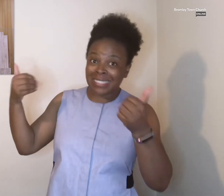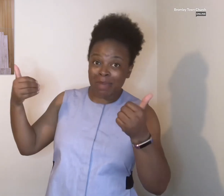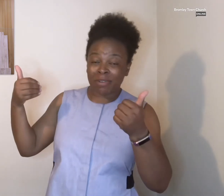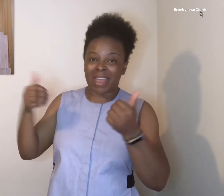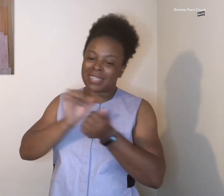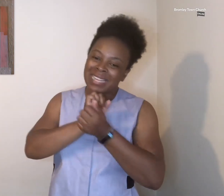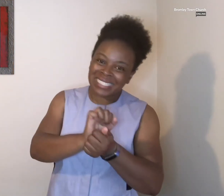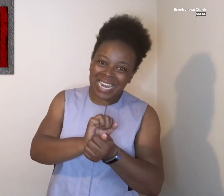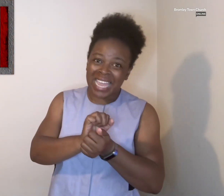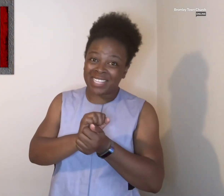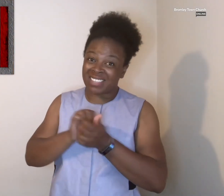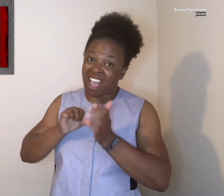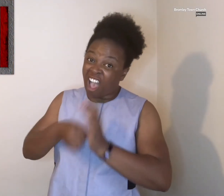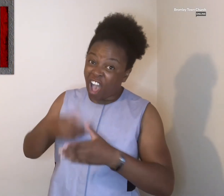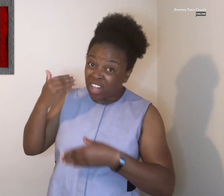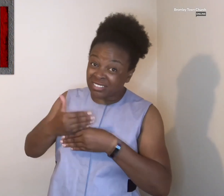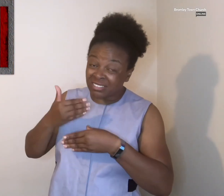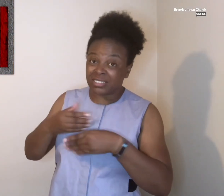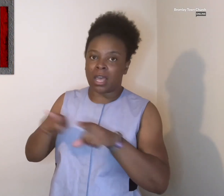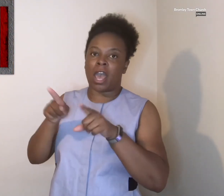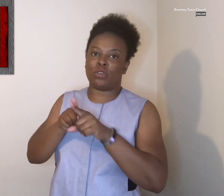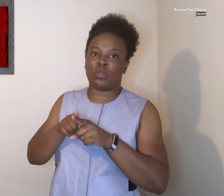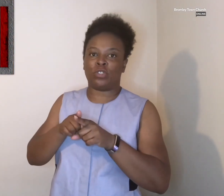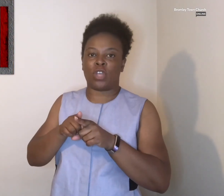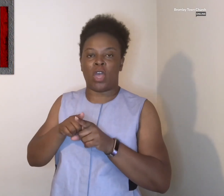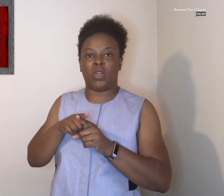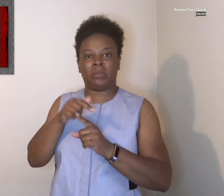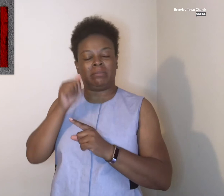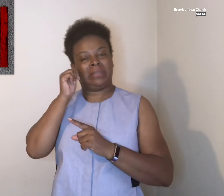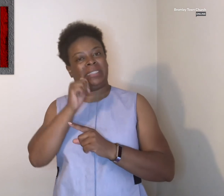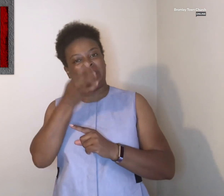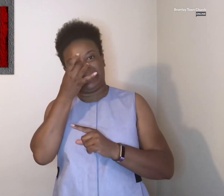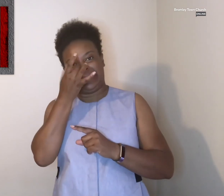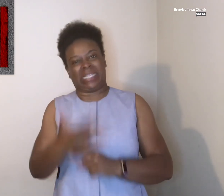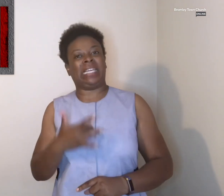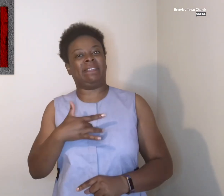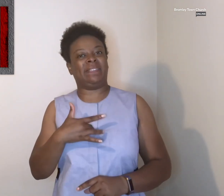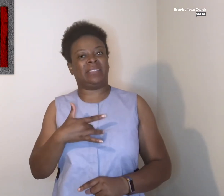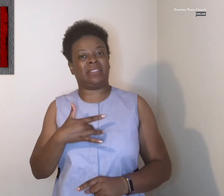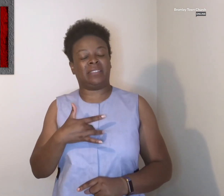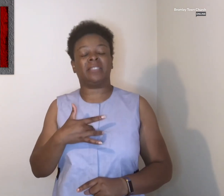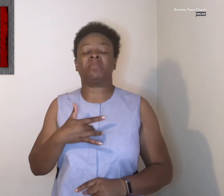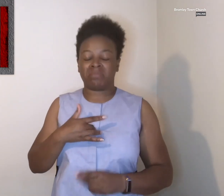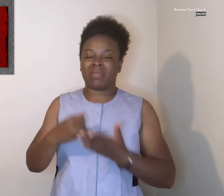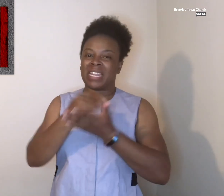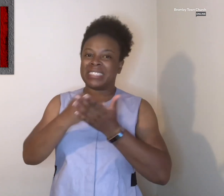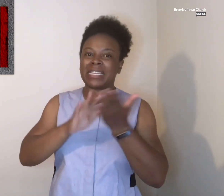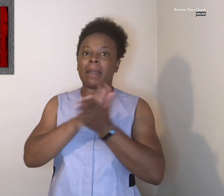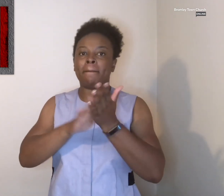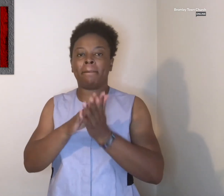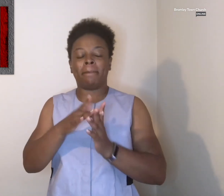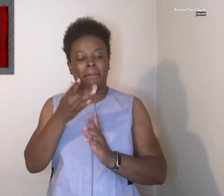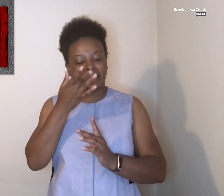and finally, sin deceives. Now, to deceive means this: to mislead by false appearance